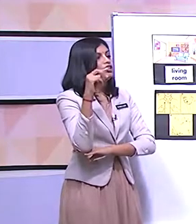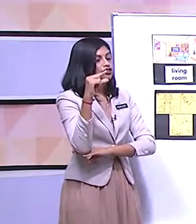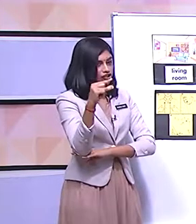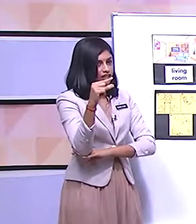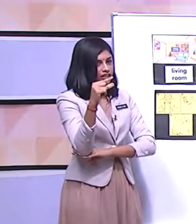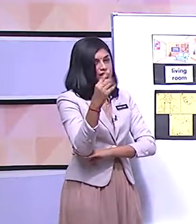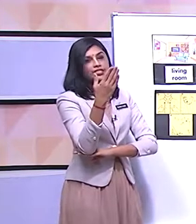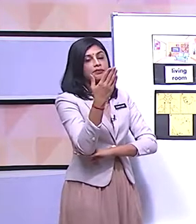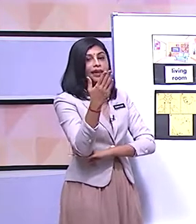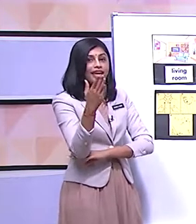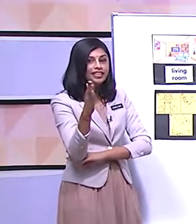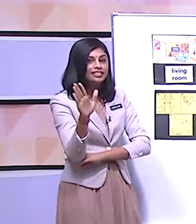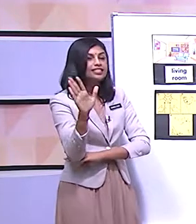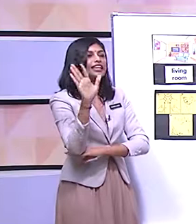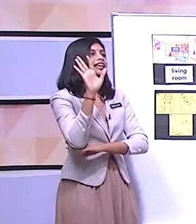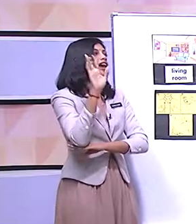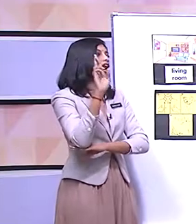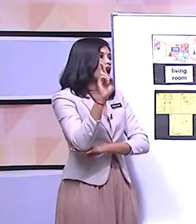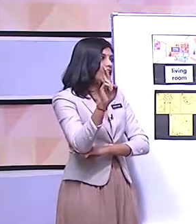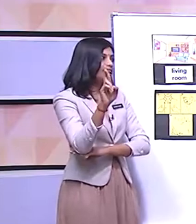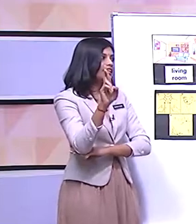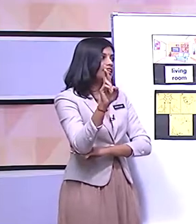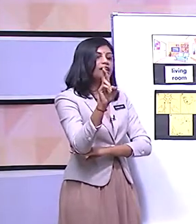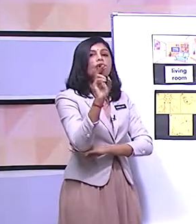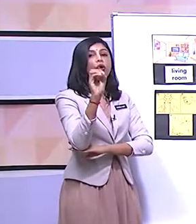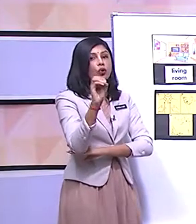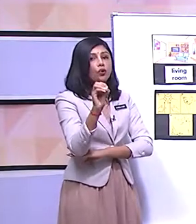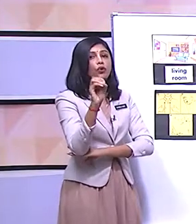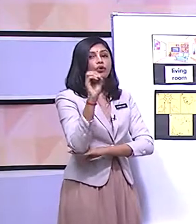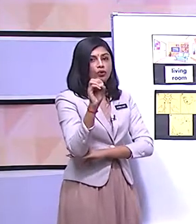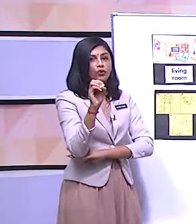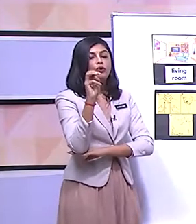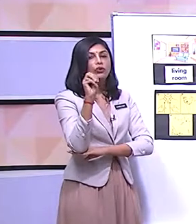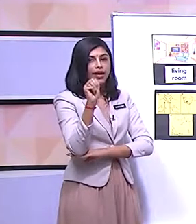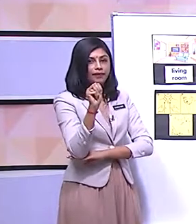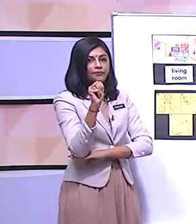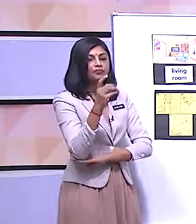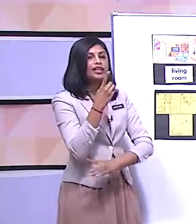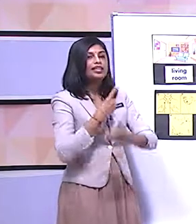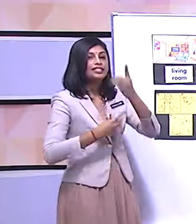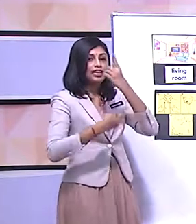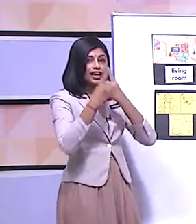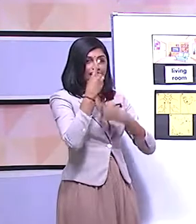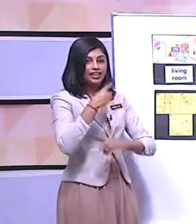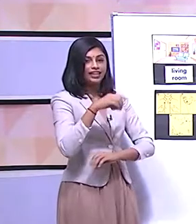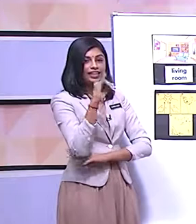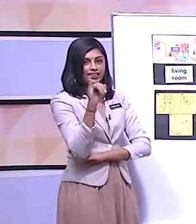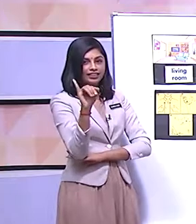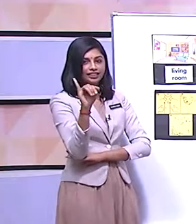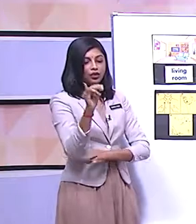G. Space. Space. R. R. O. O. M. Dining.